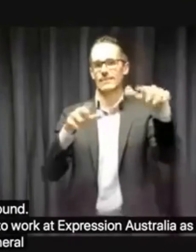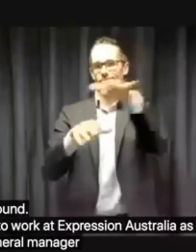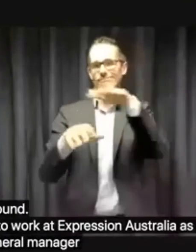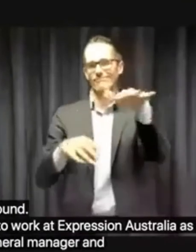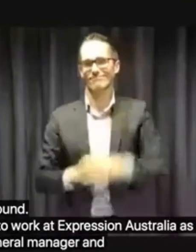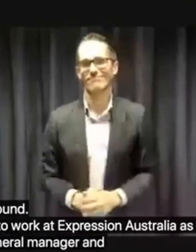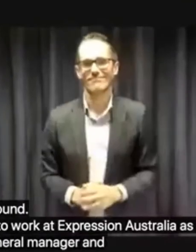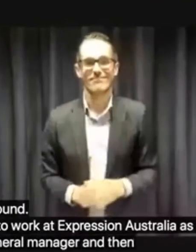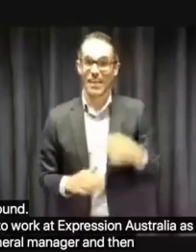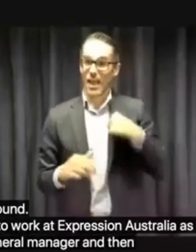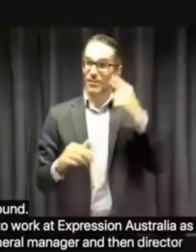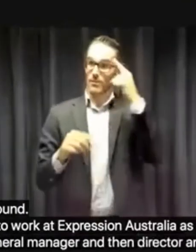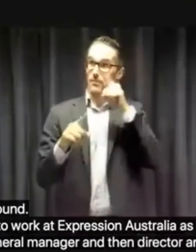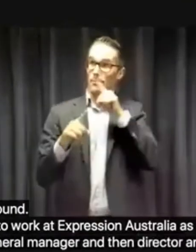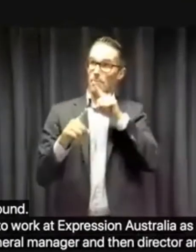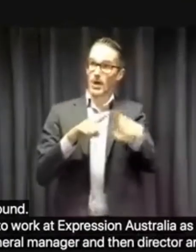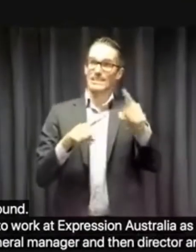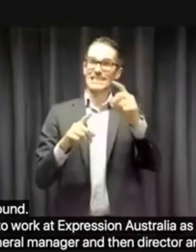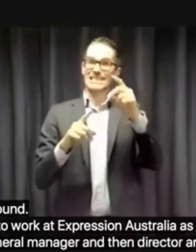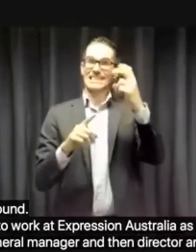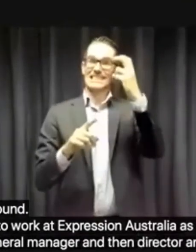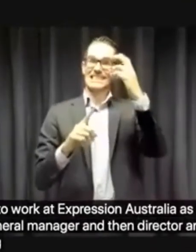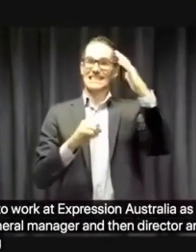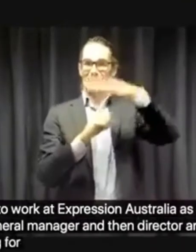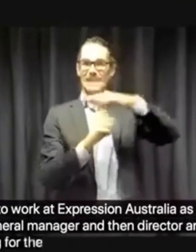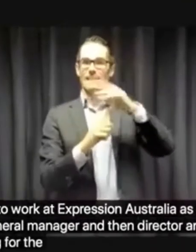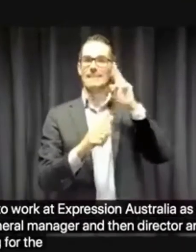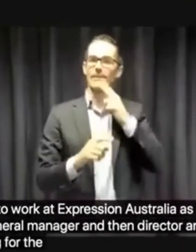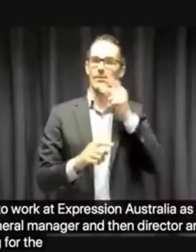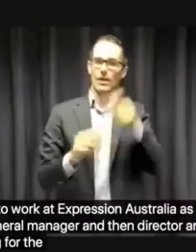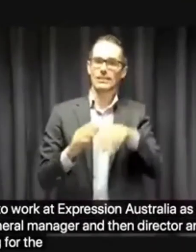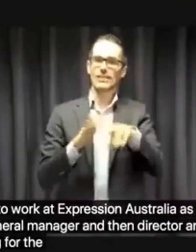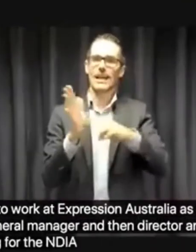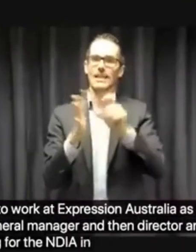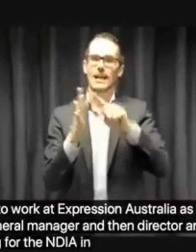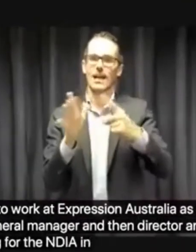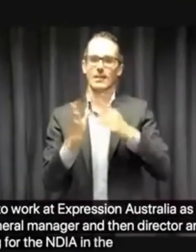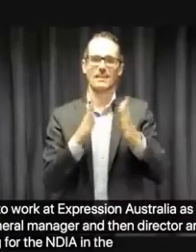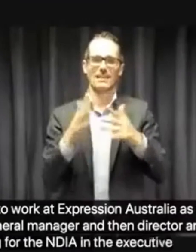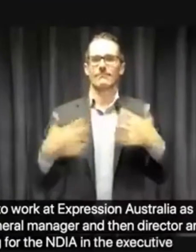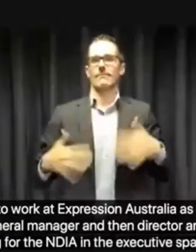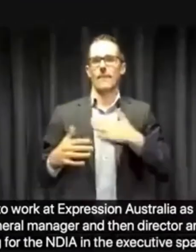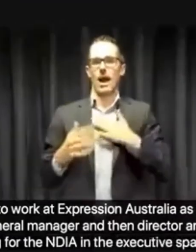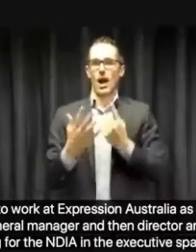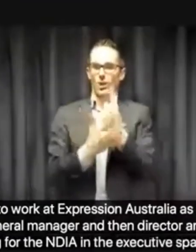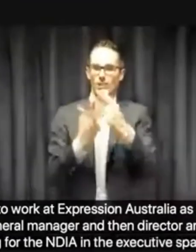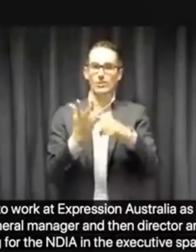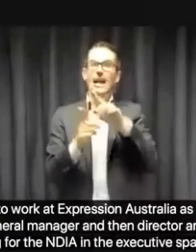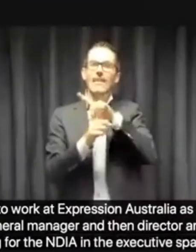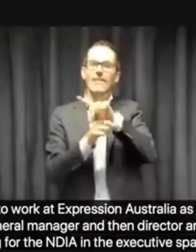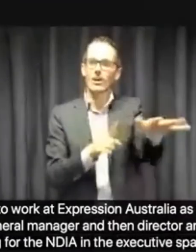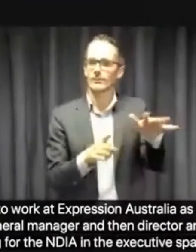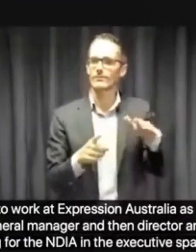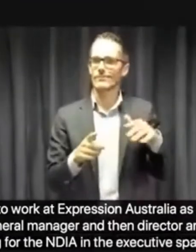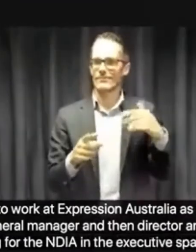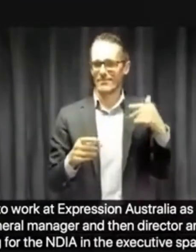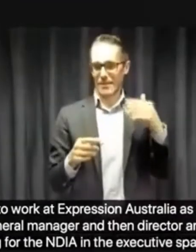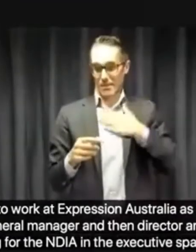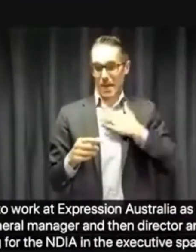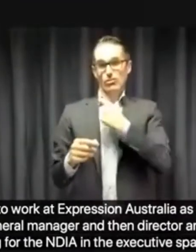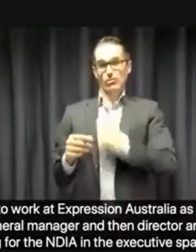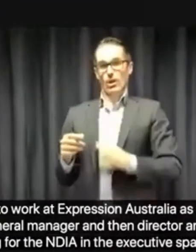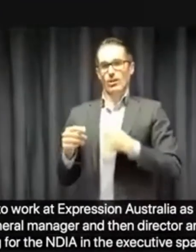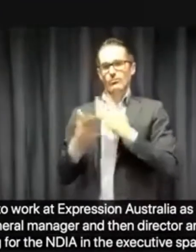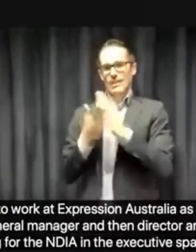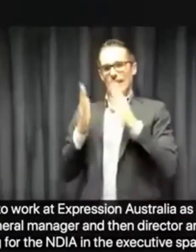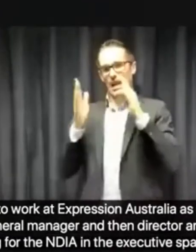NDIA in Central East Place. So I think the most senior person in the NDIA